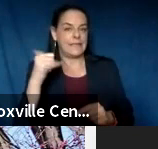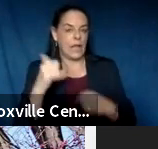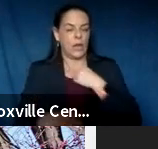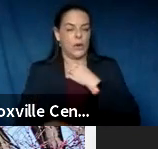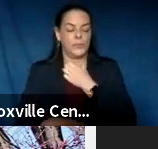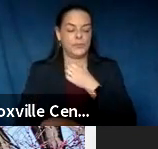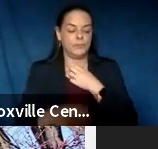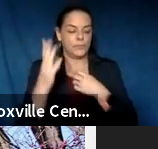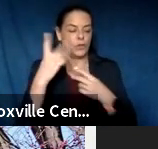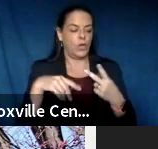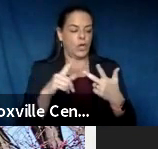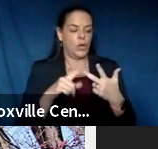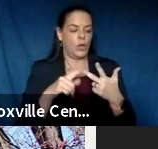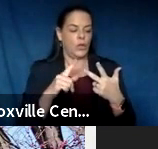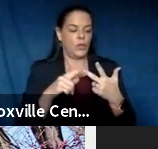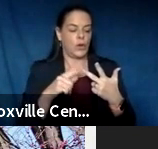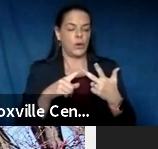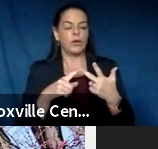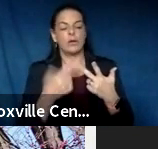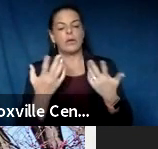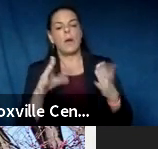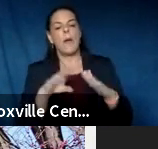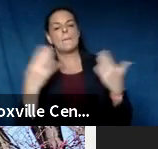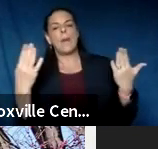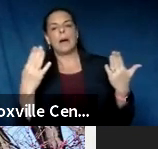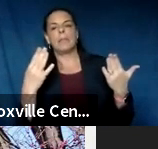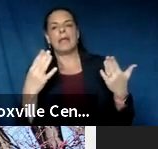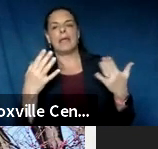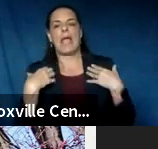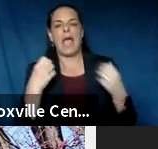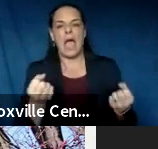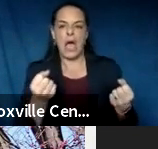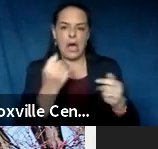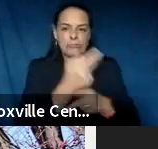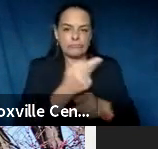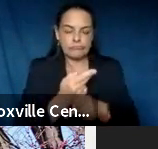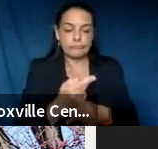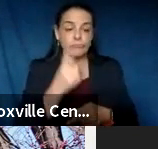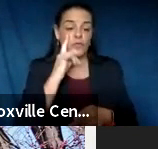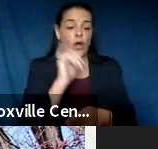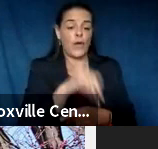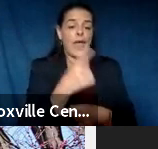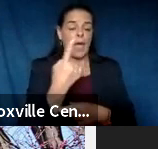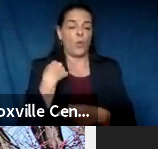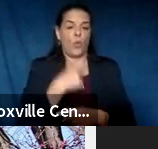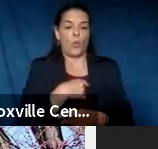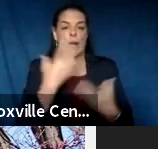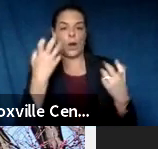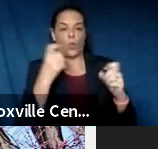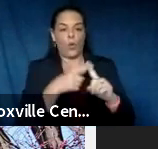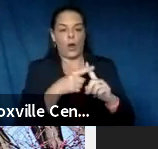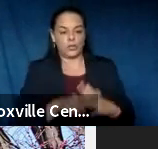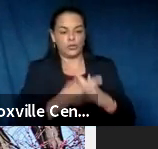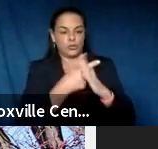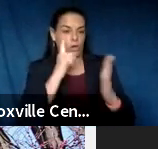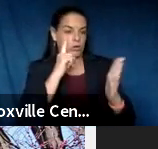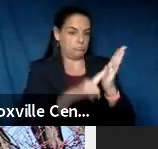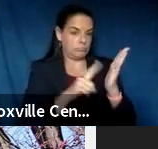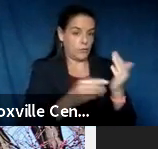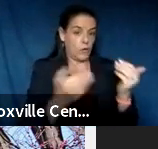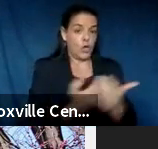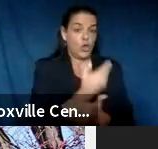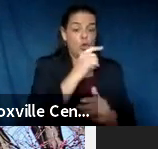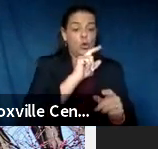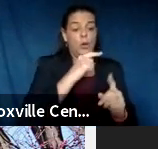Our third benchmark, sustained or increased public health capability. For this benchmark, we aim to initiate investigations for new cases